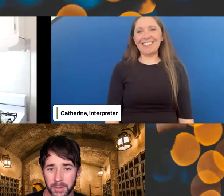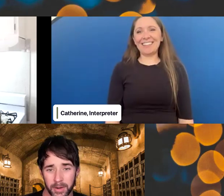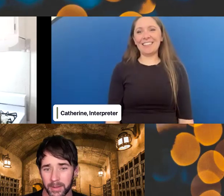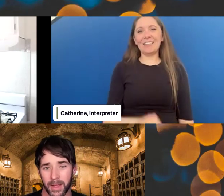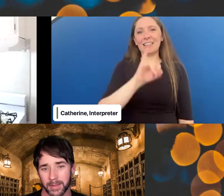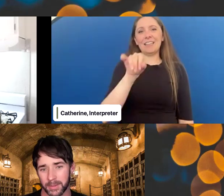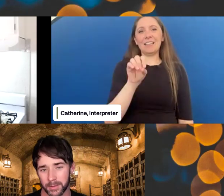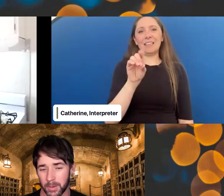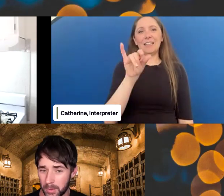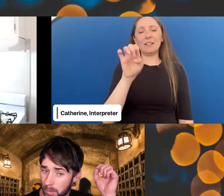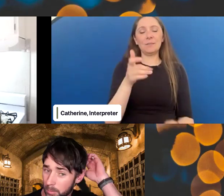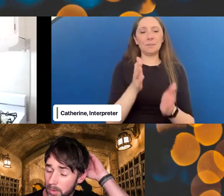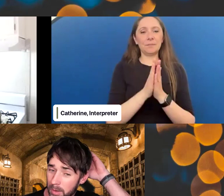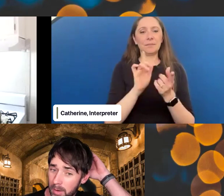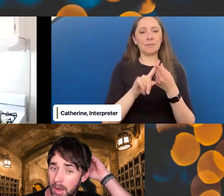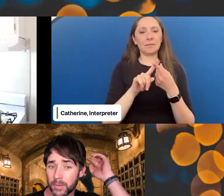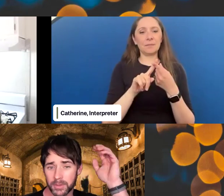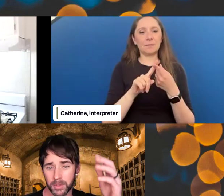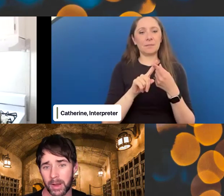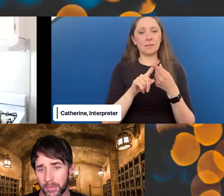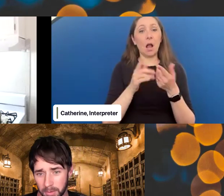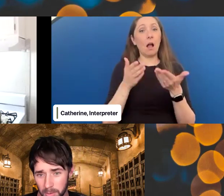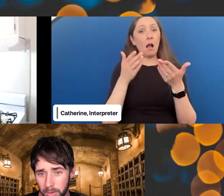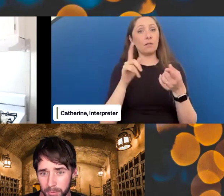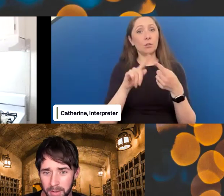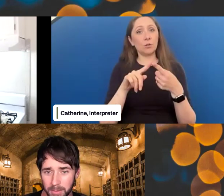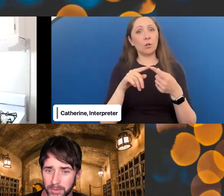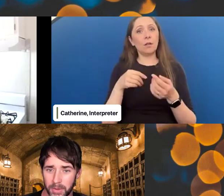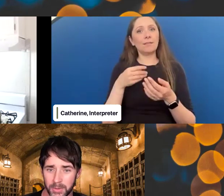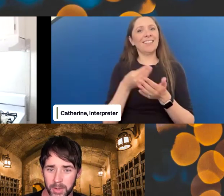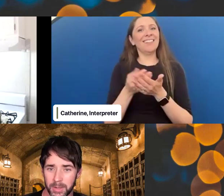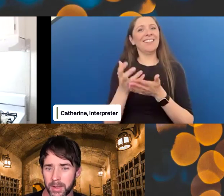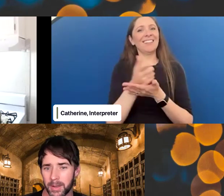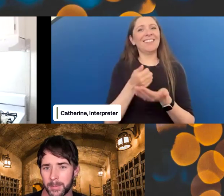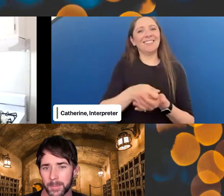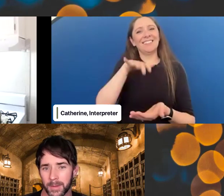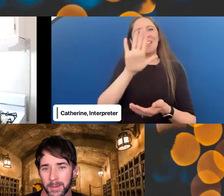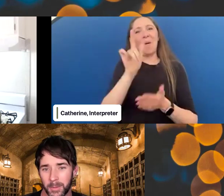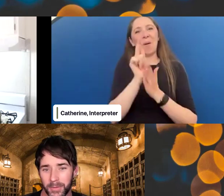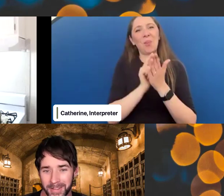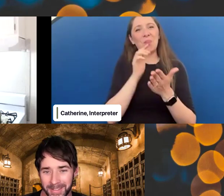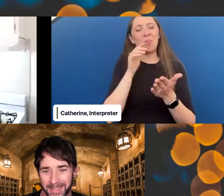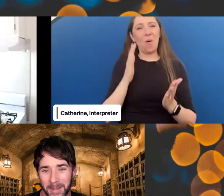Jody has already asked to or offered to crowdfund your lawyer fees, which is very sweet. Thank